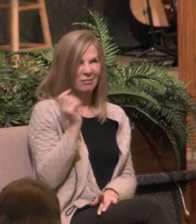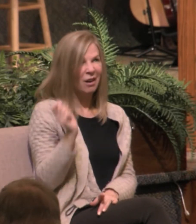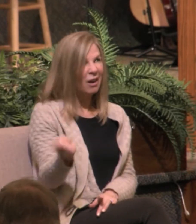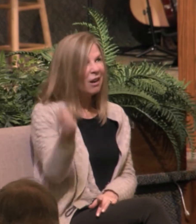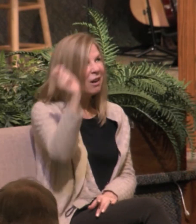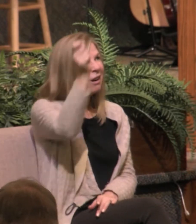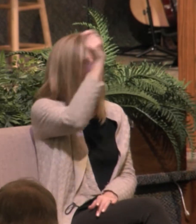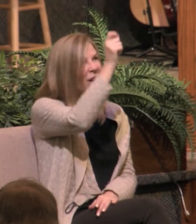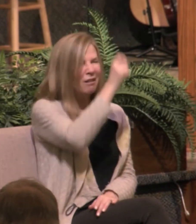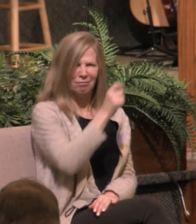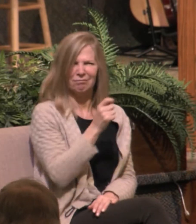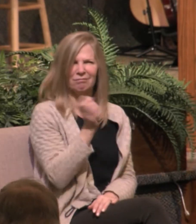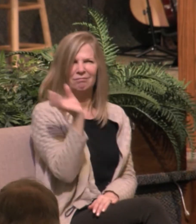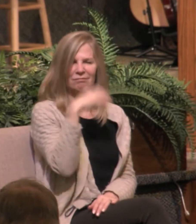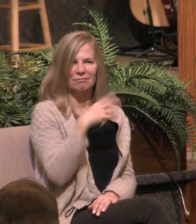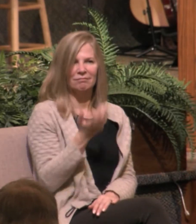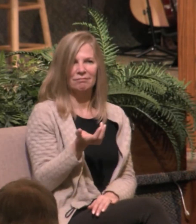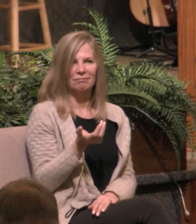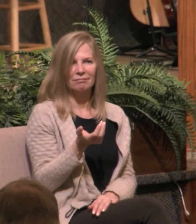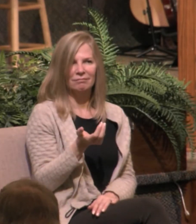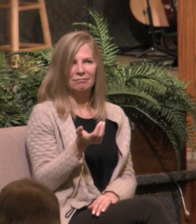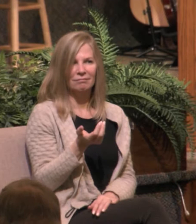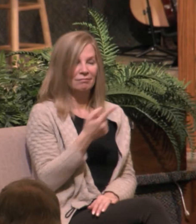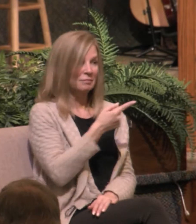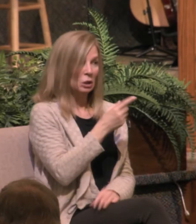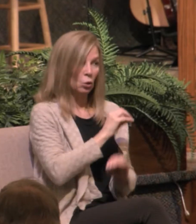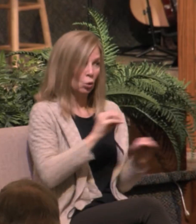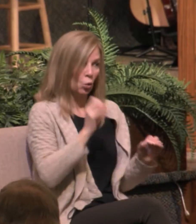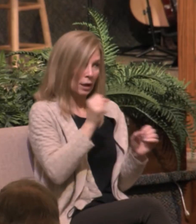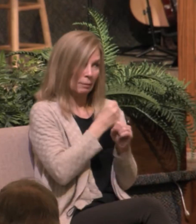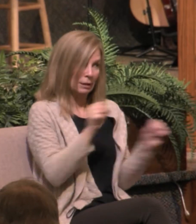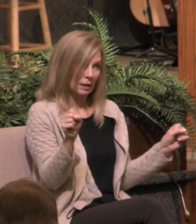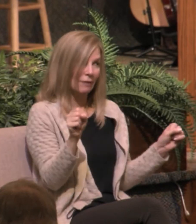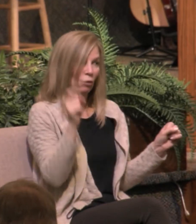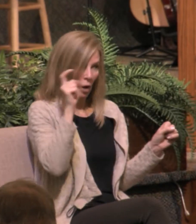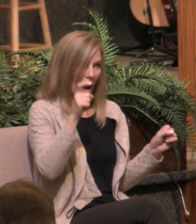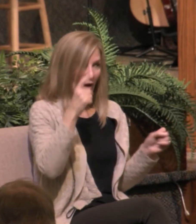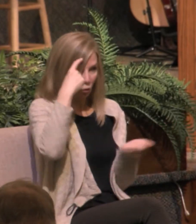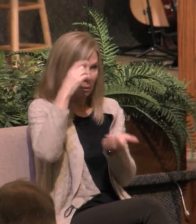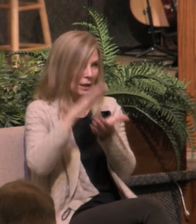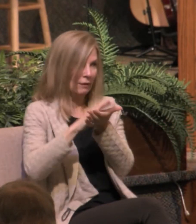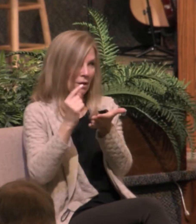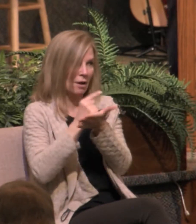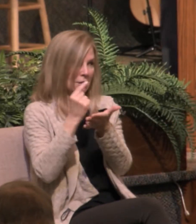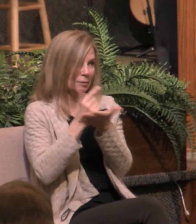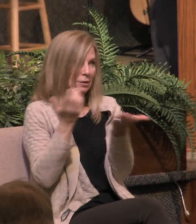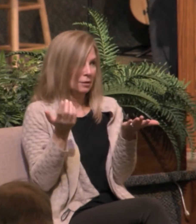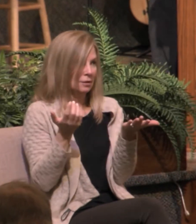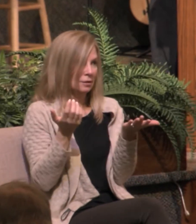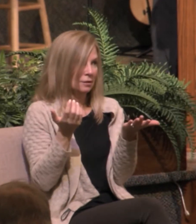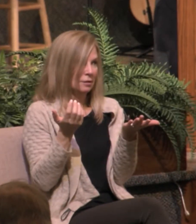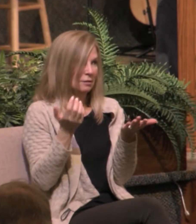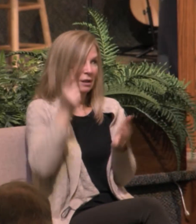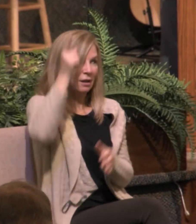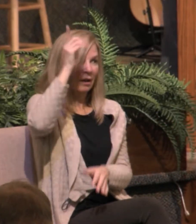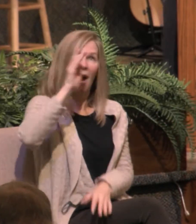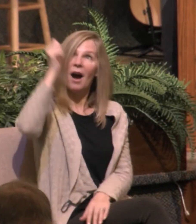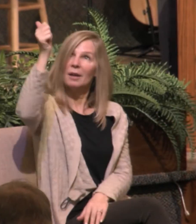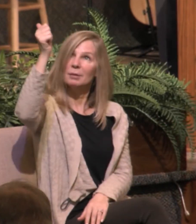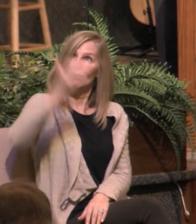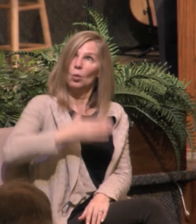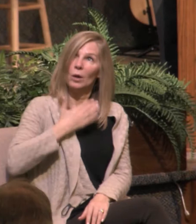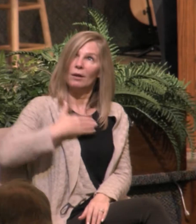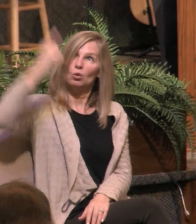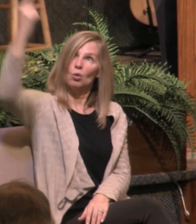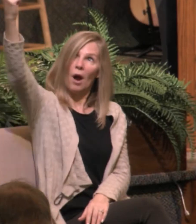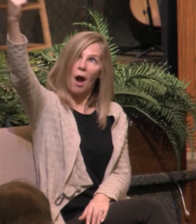You know, nobody can be saved without believing the impossible. What's the impossible? That God would come to earth to redeem sinners